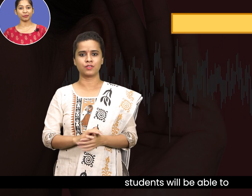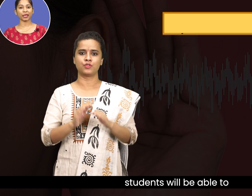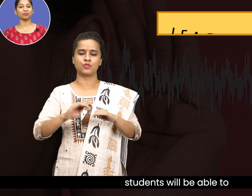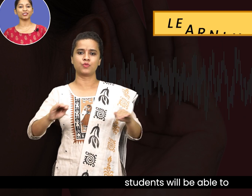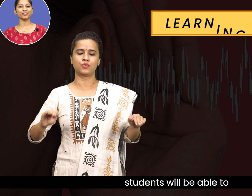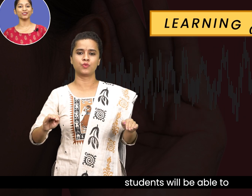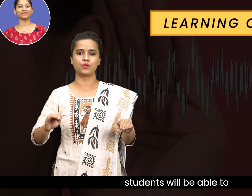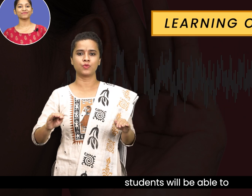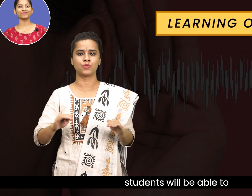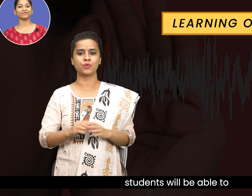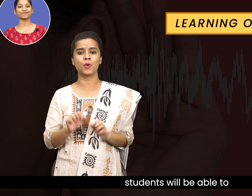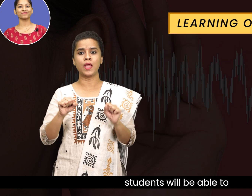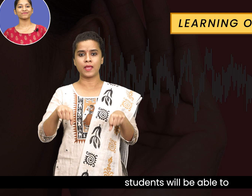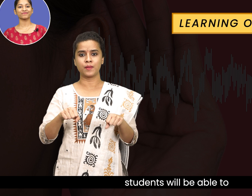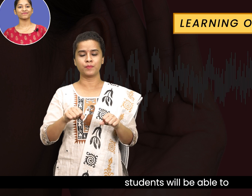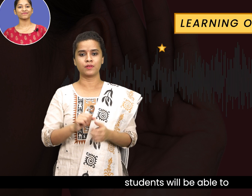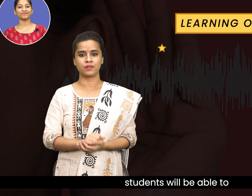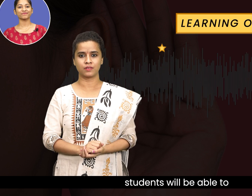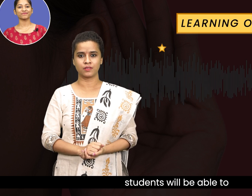students will be able to